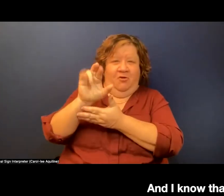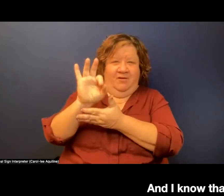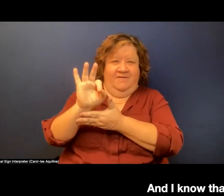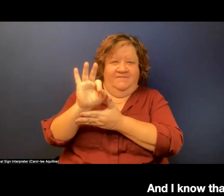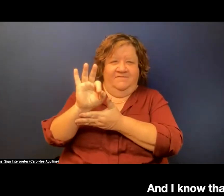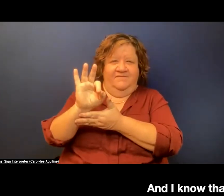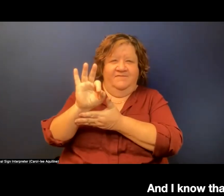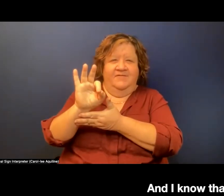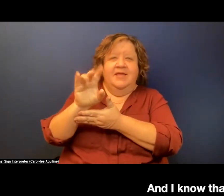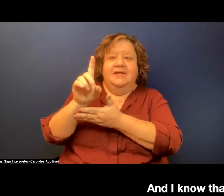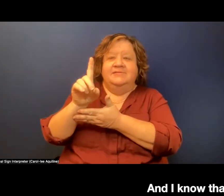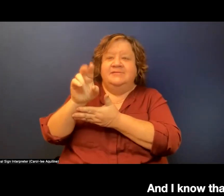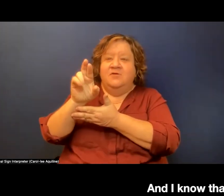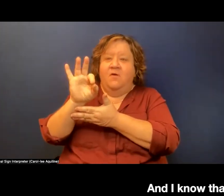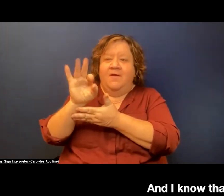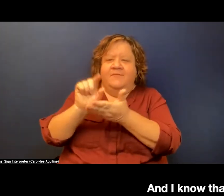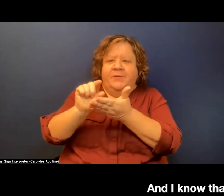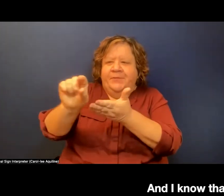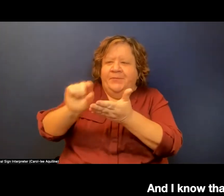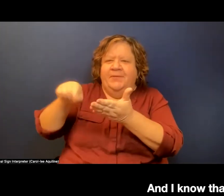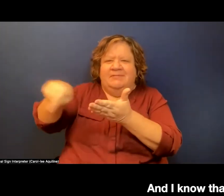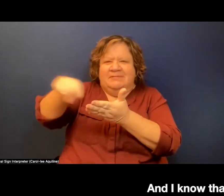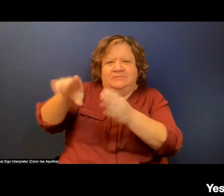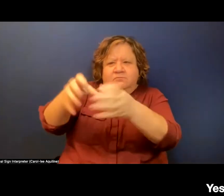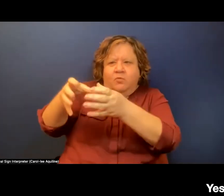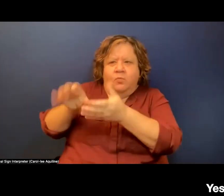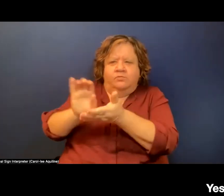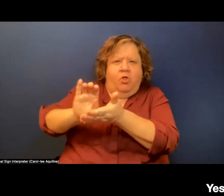I know that there is ambition to go further.